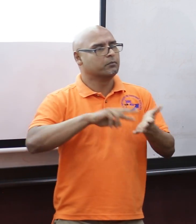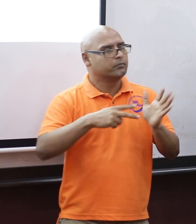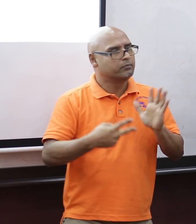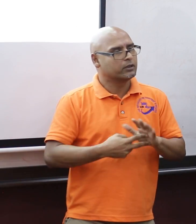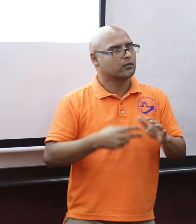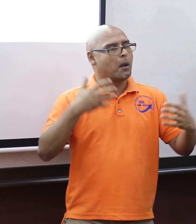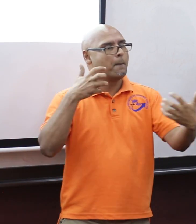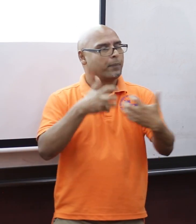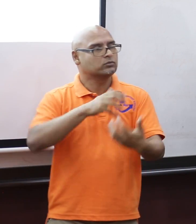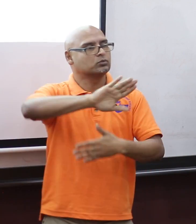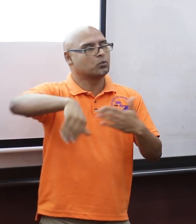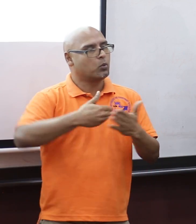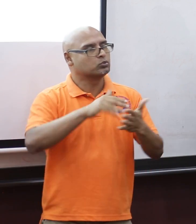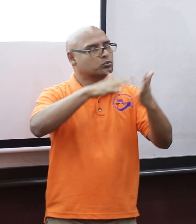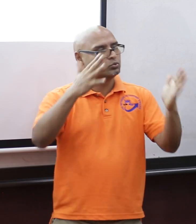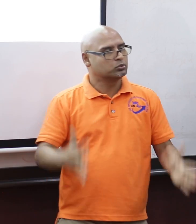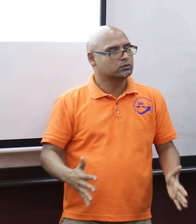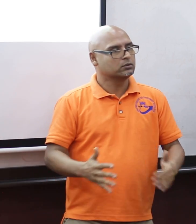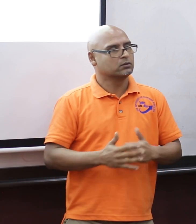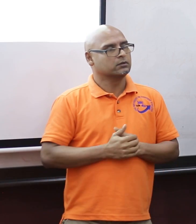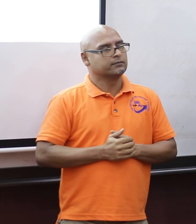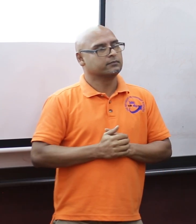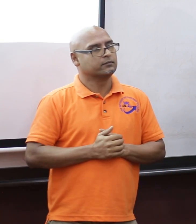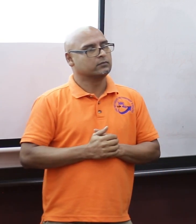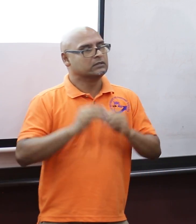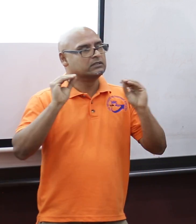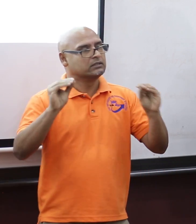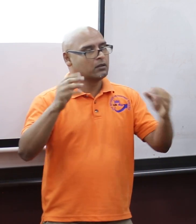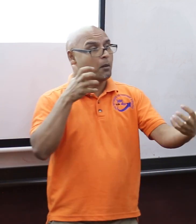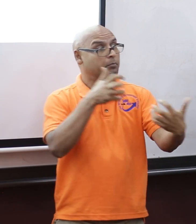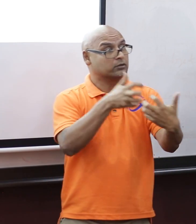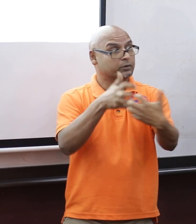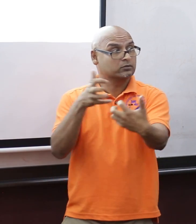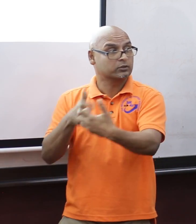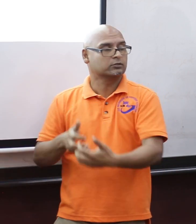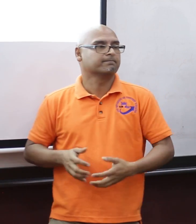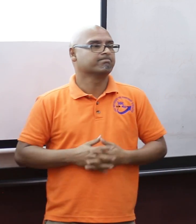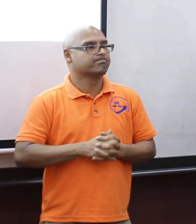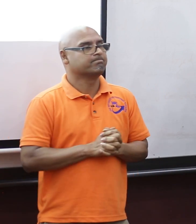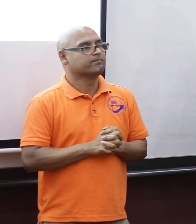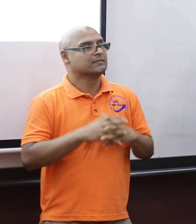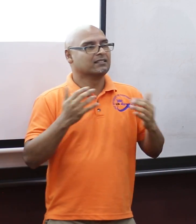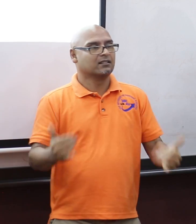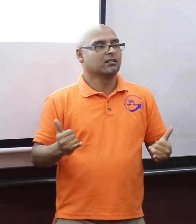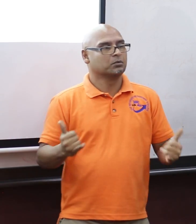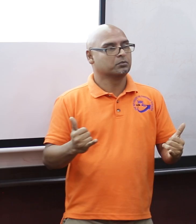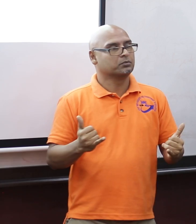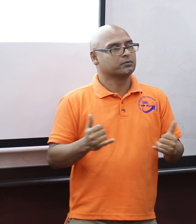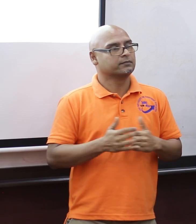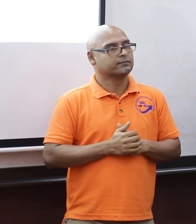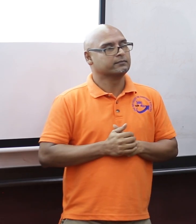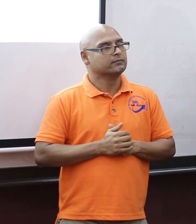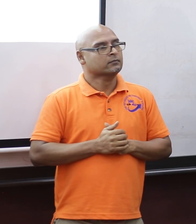when we are using universal design technique, we cater for the auditory person, we cater for the visionary person, we cater for